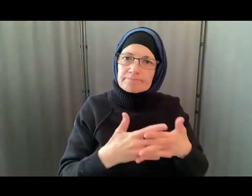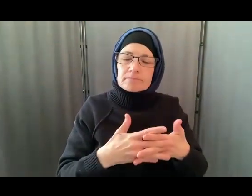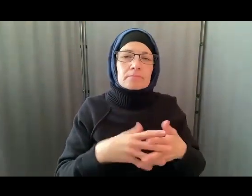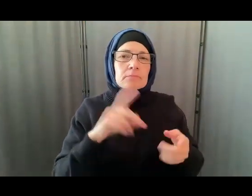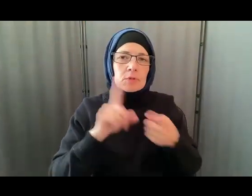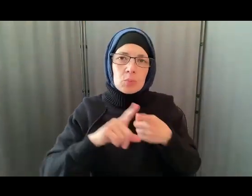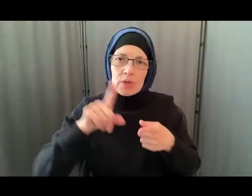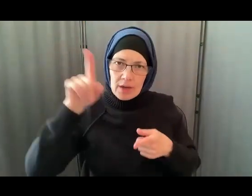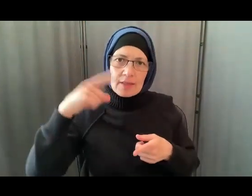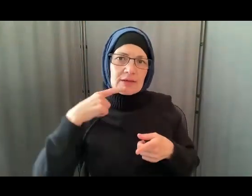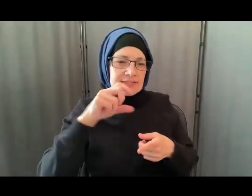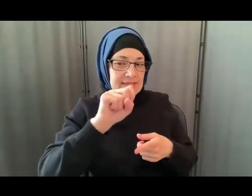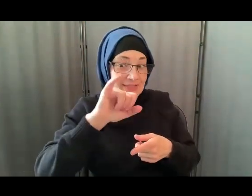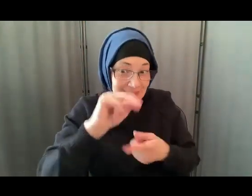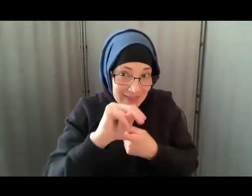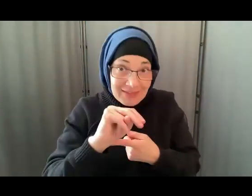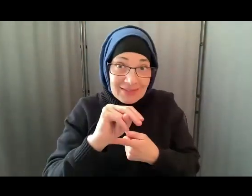mistake.